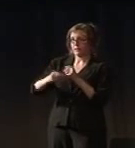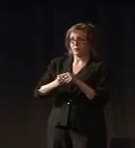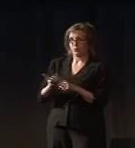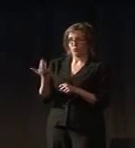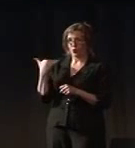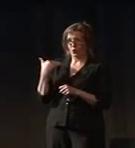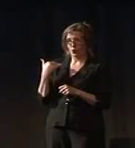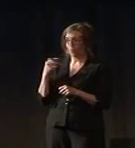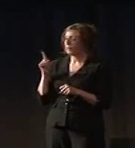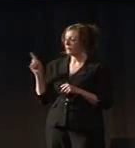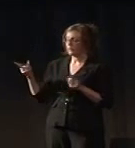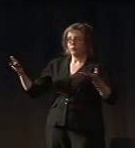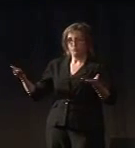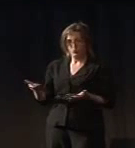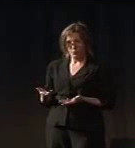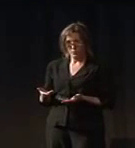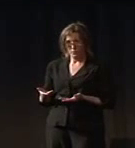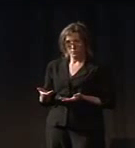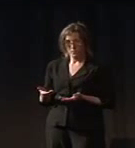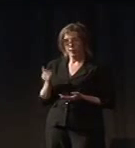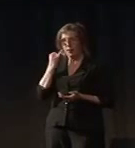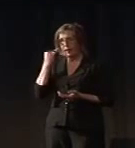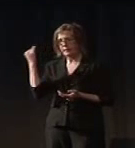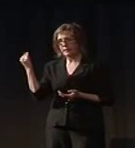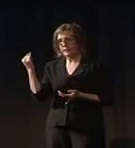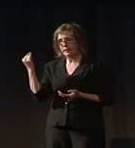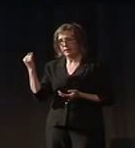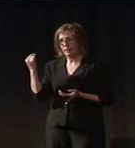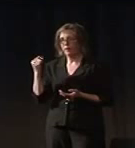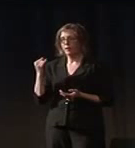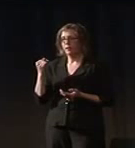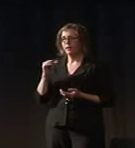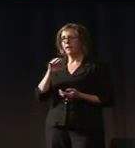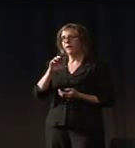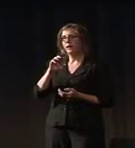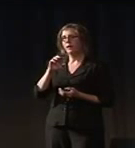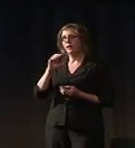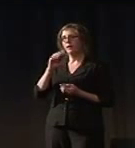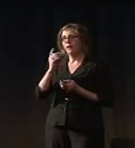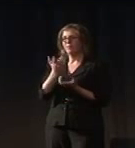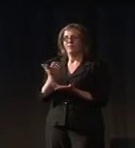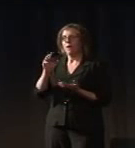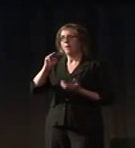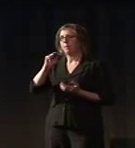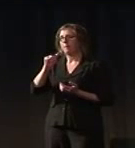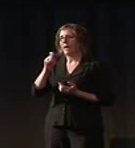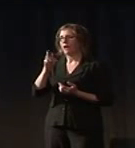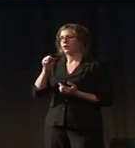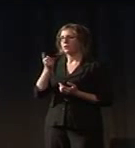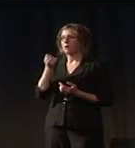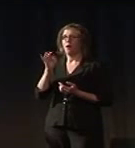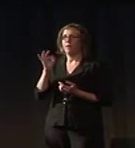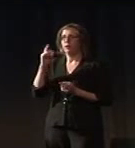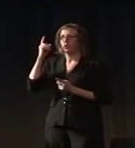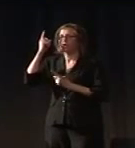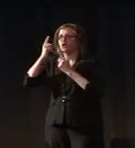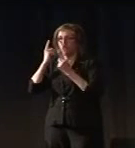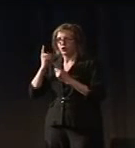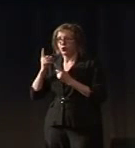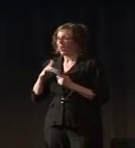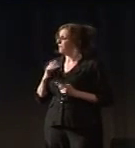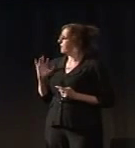where he is introducing, or one of the places he introduces this notion of matters of concern. And we find this, again, this, I think, very fascinating